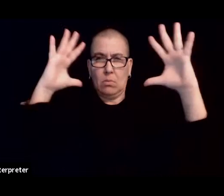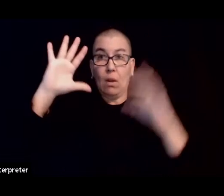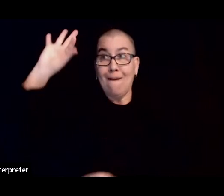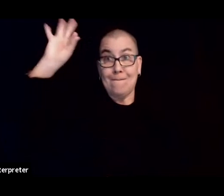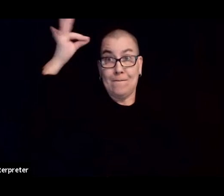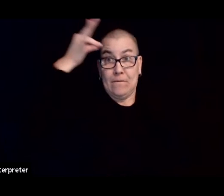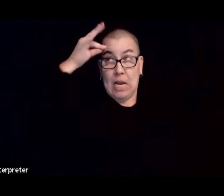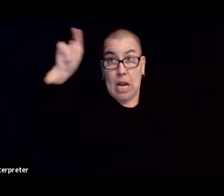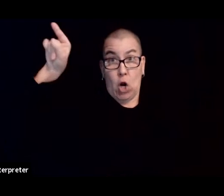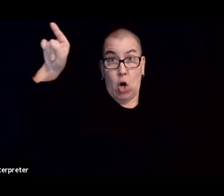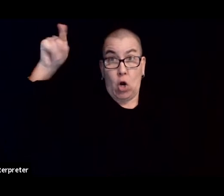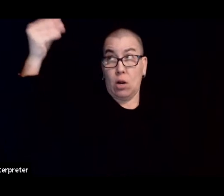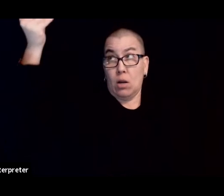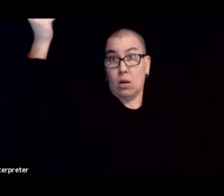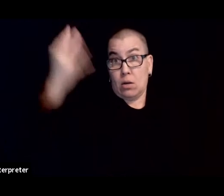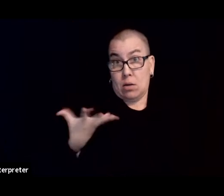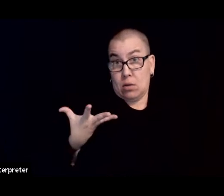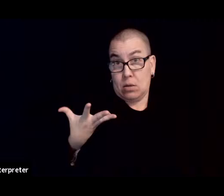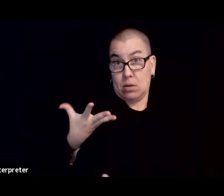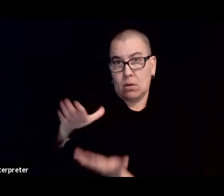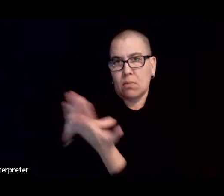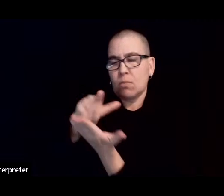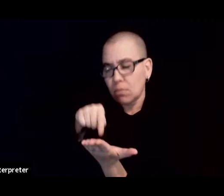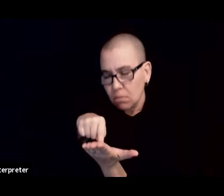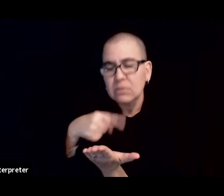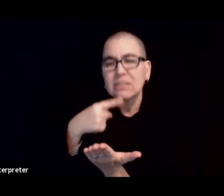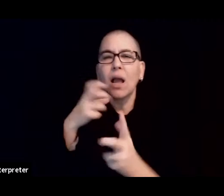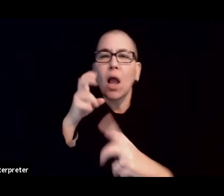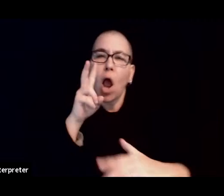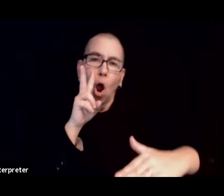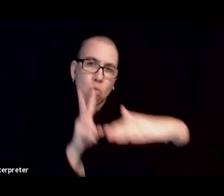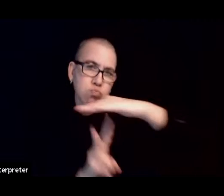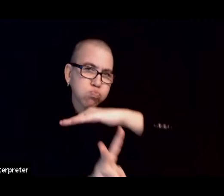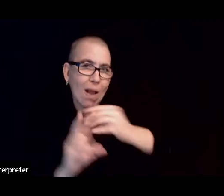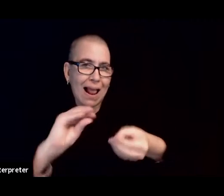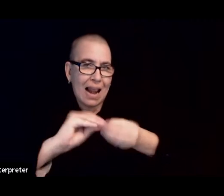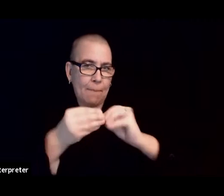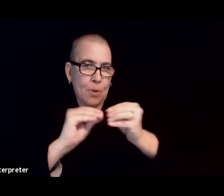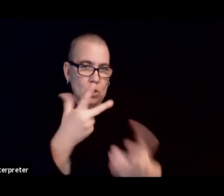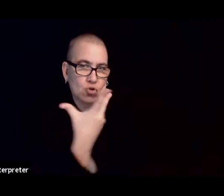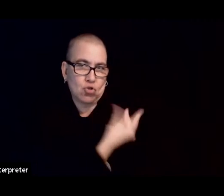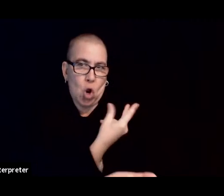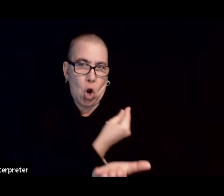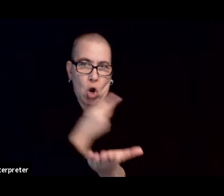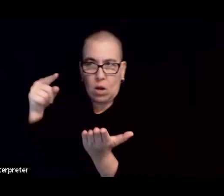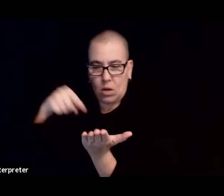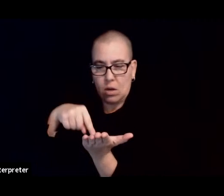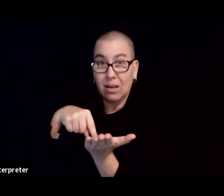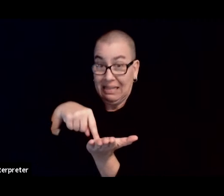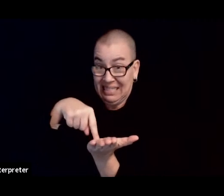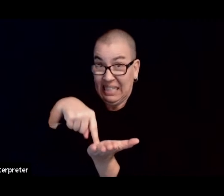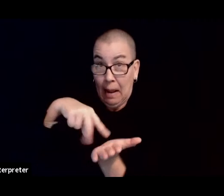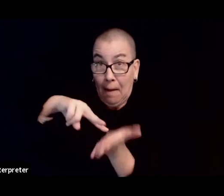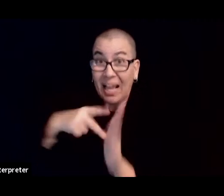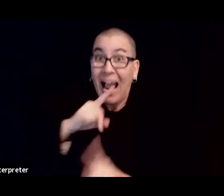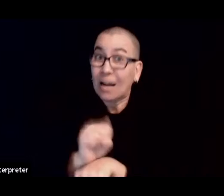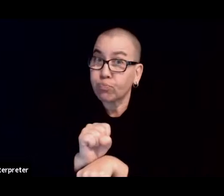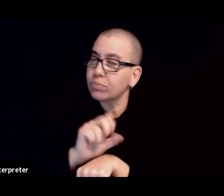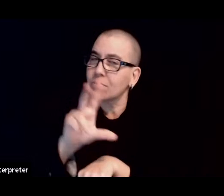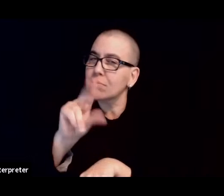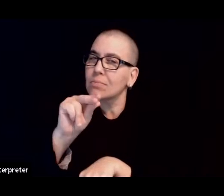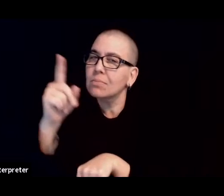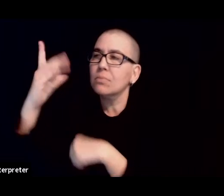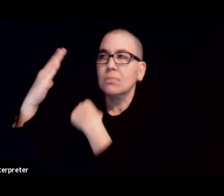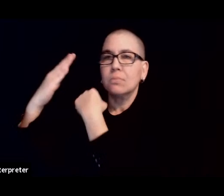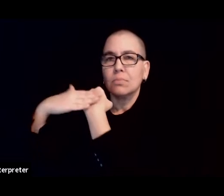might get, and that's very variable, and that's partly why we've been you know, hesitant to provide numbers, just because they change so